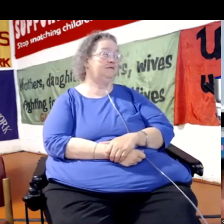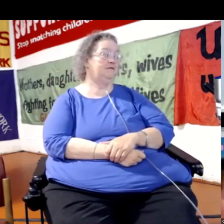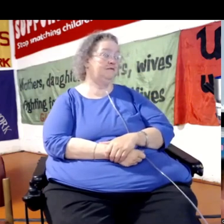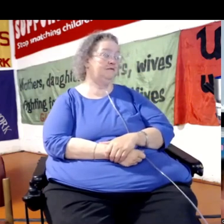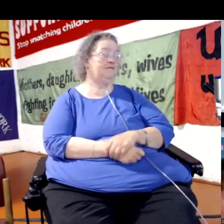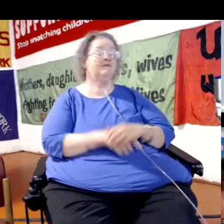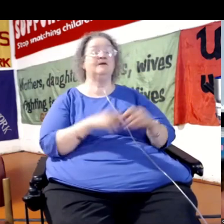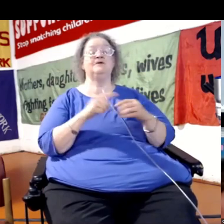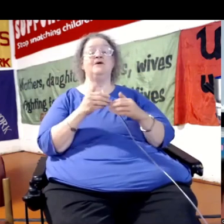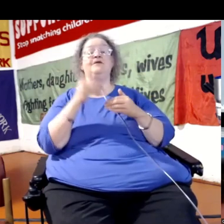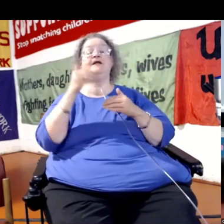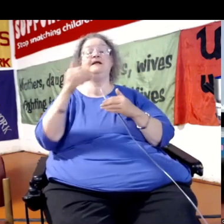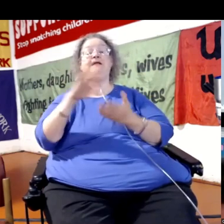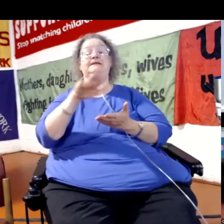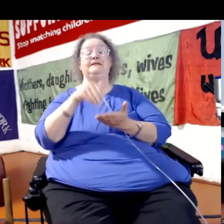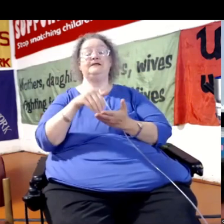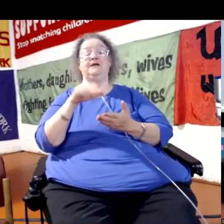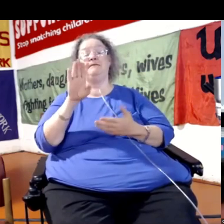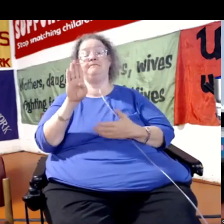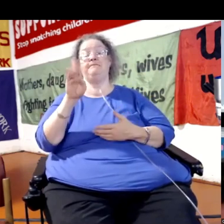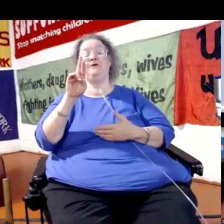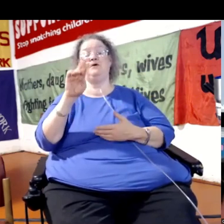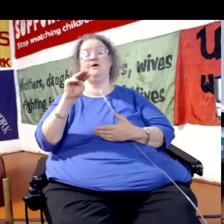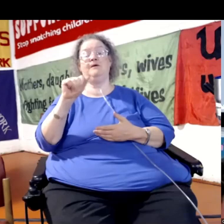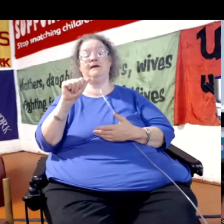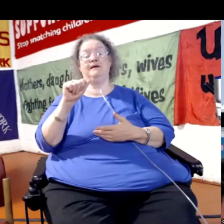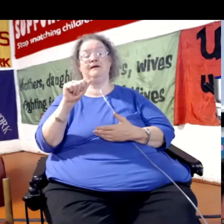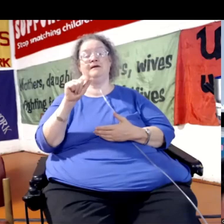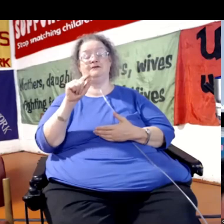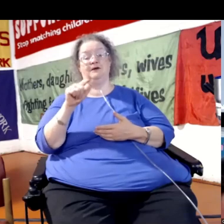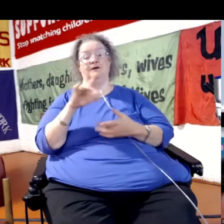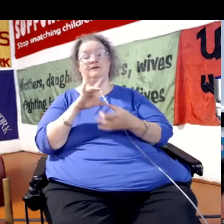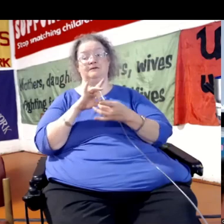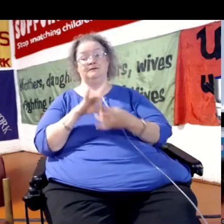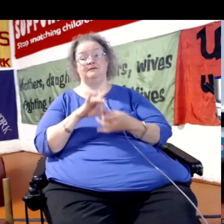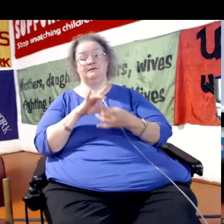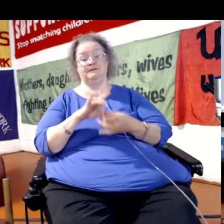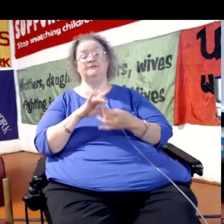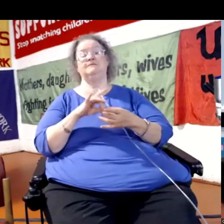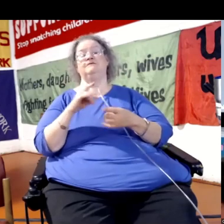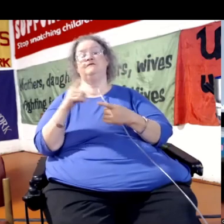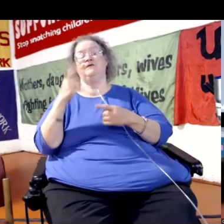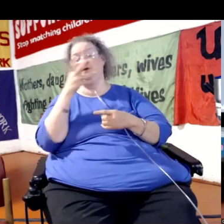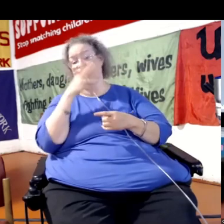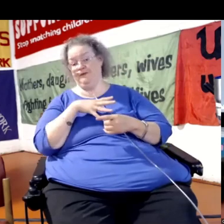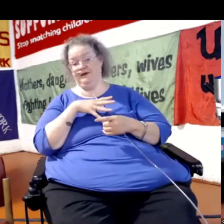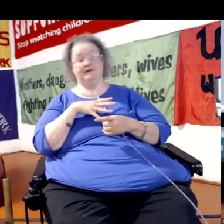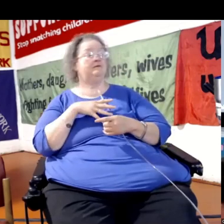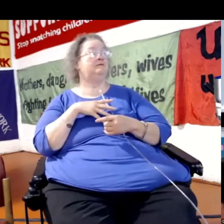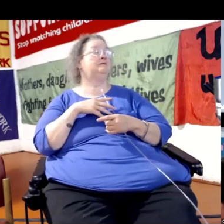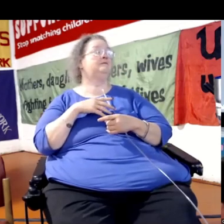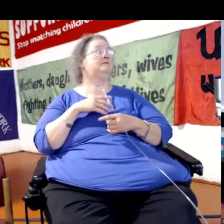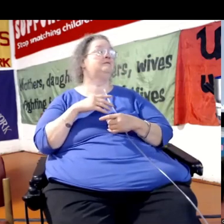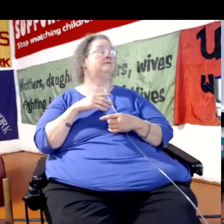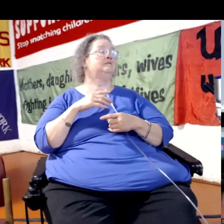Burma. Please mind the gap between the military and the women. Thank you for that introduction, Kay.